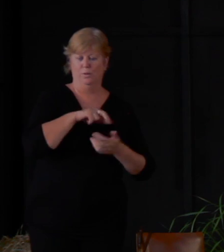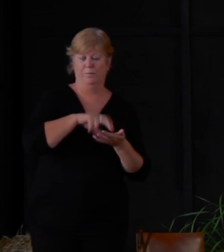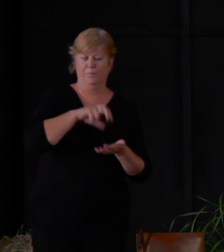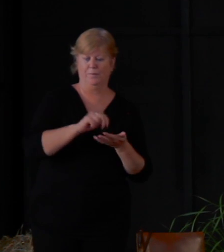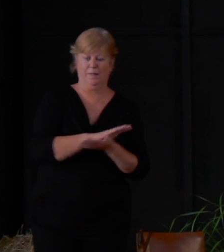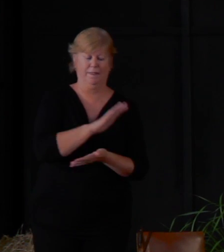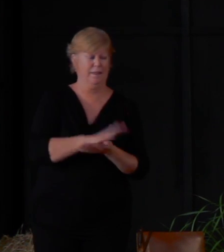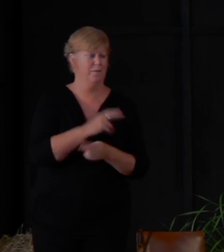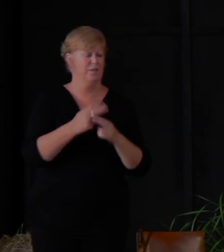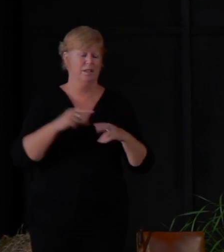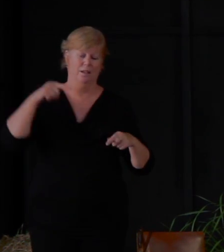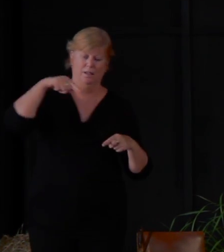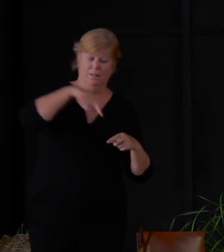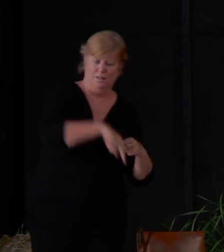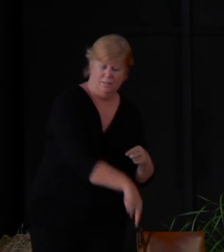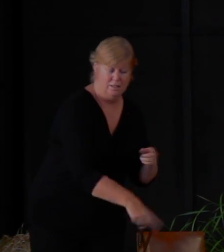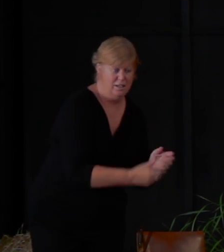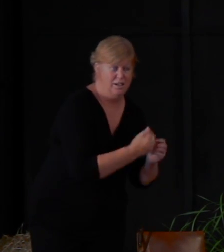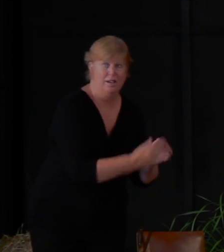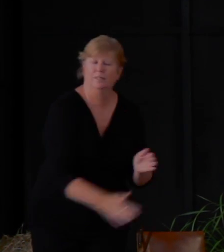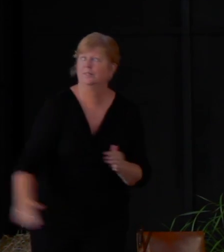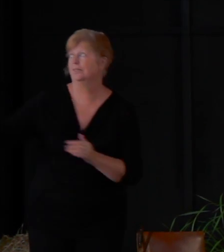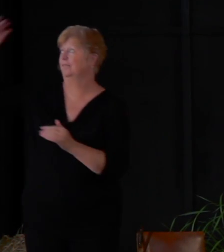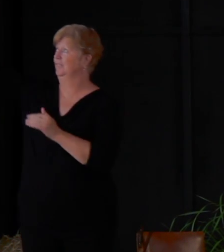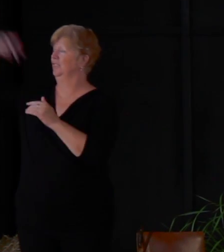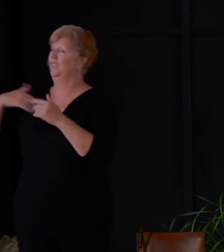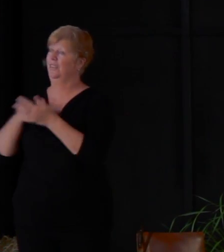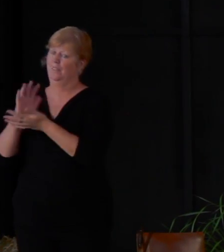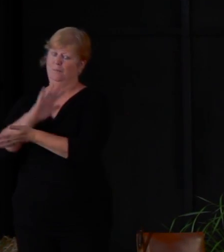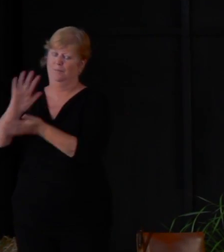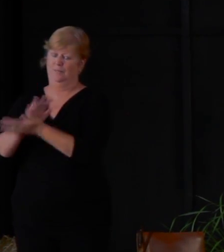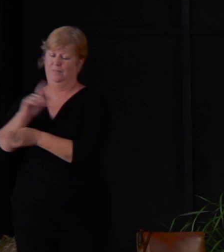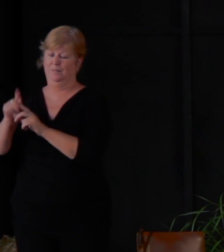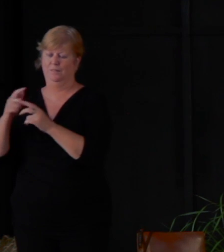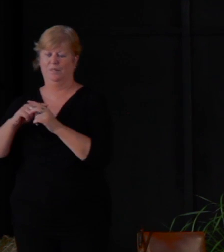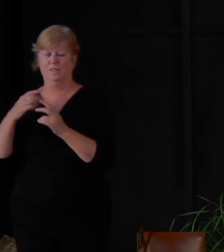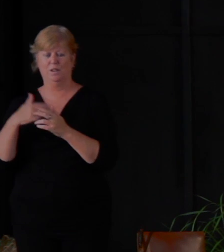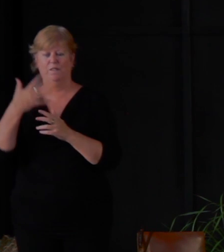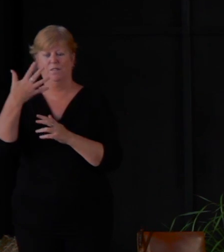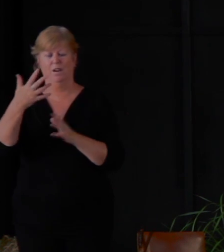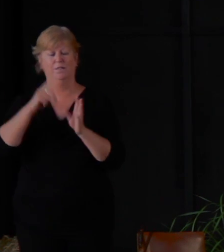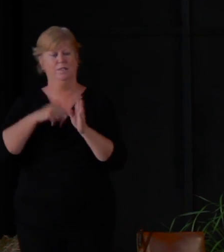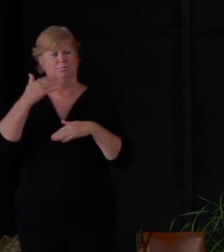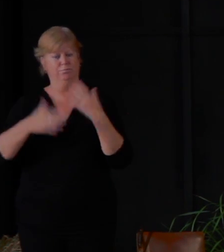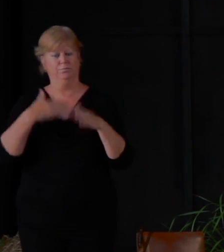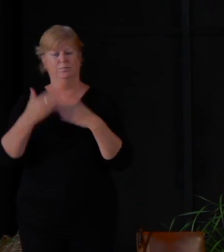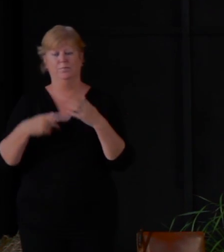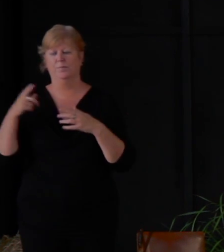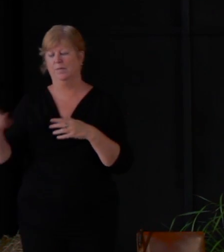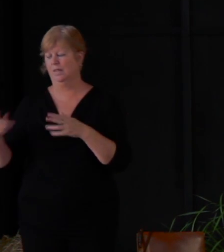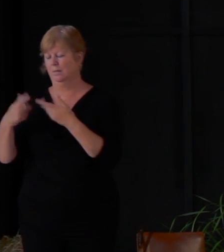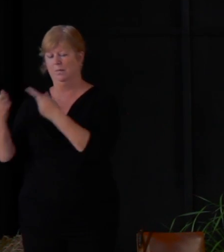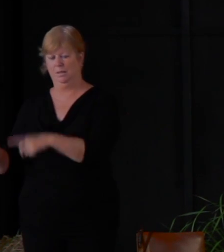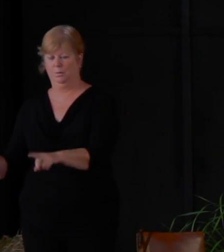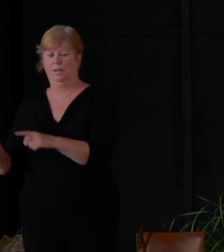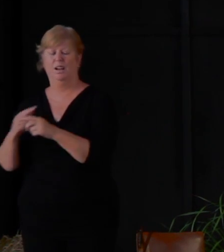for the depths of my sadness, I have the heights of my joy. And so 5 years on since Flash passed away, I